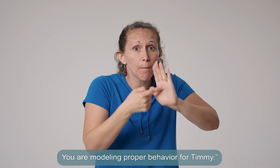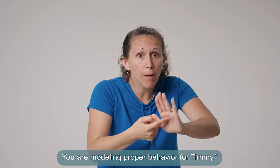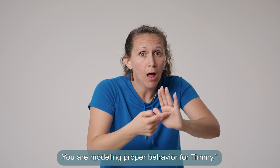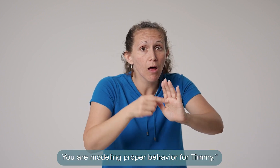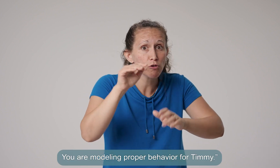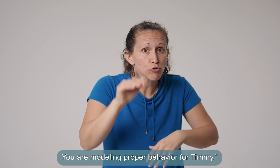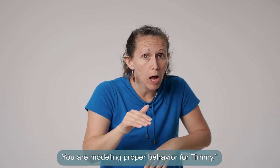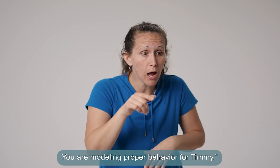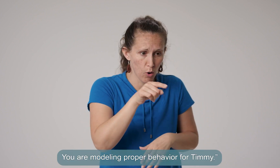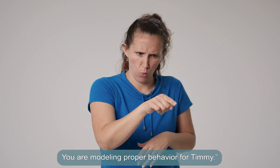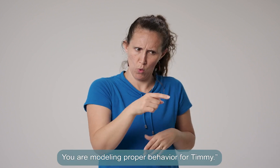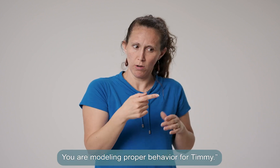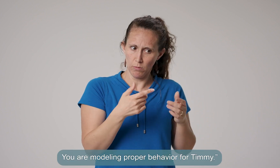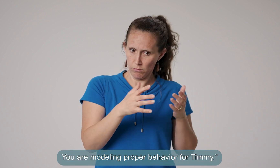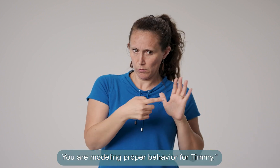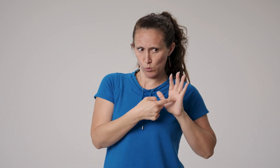proper behavior for Timmy."